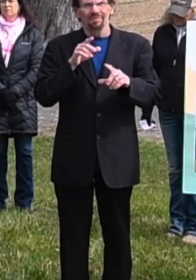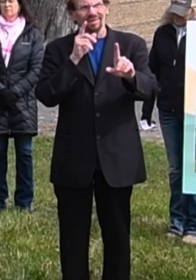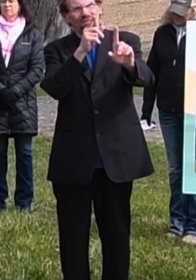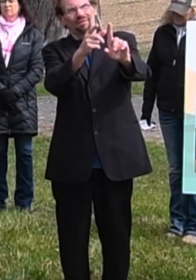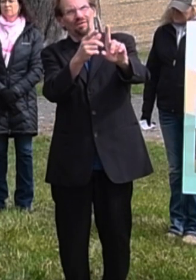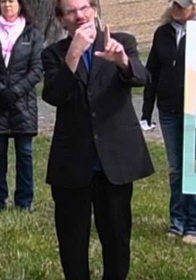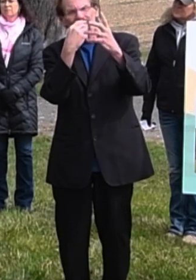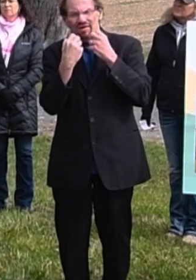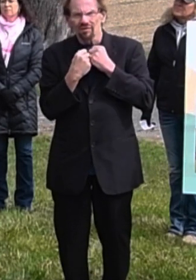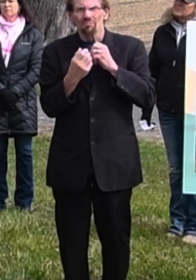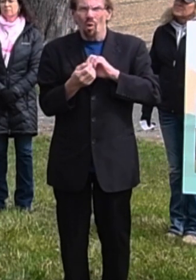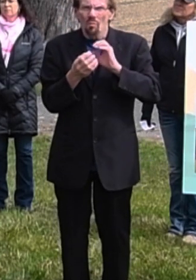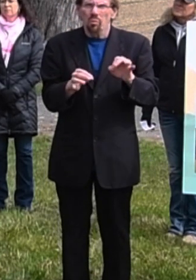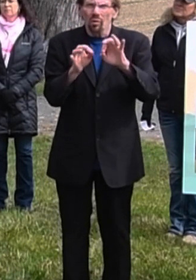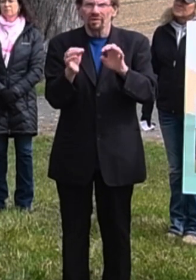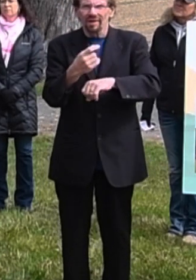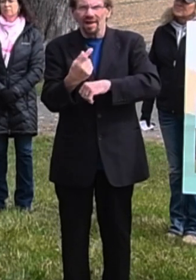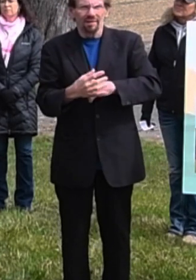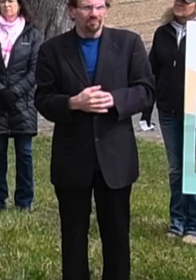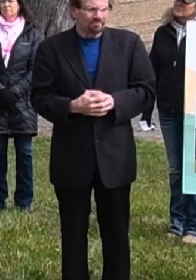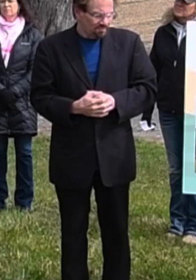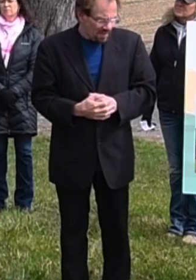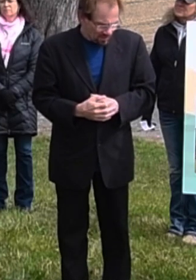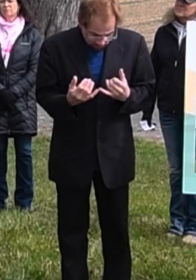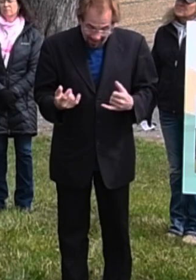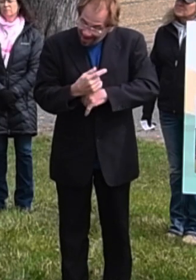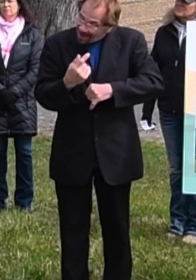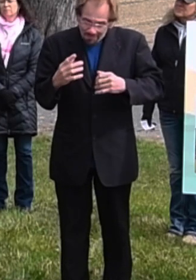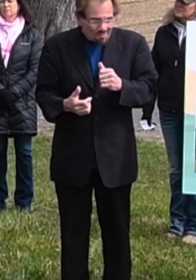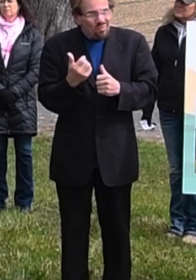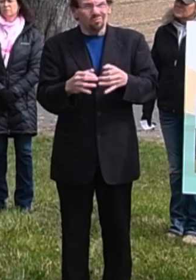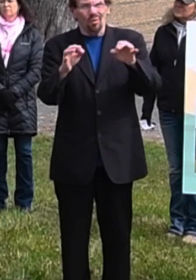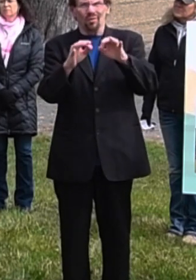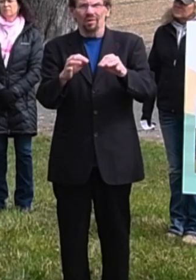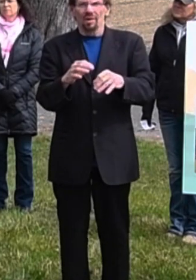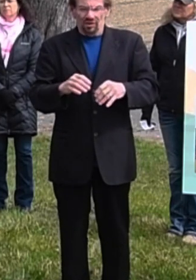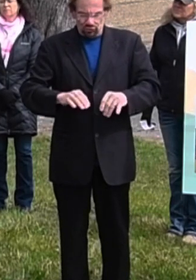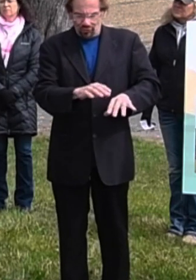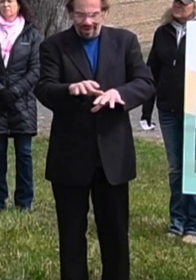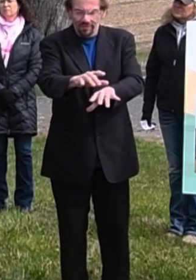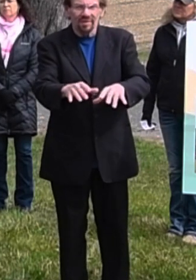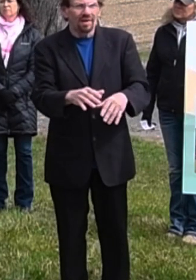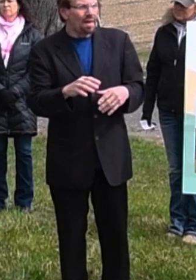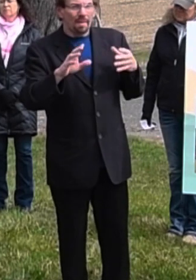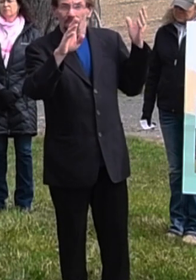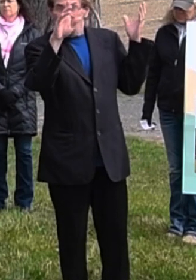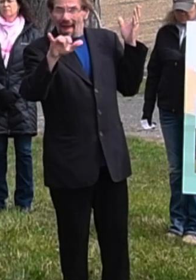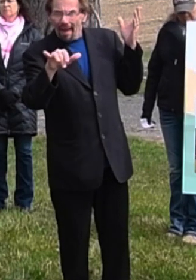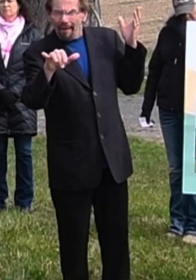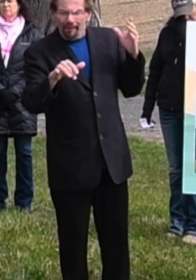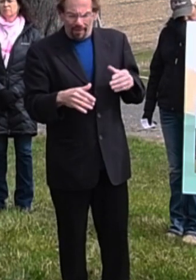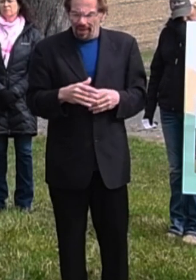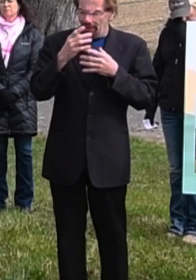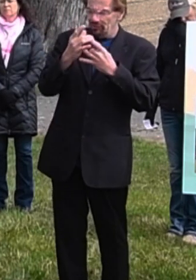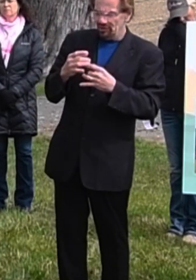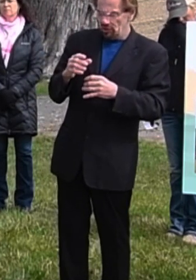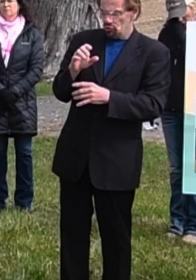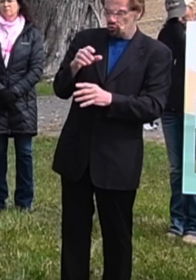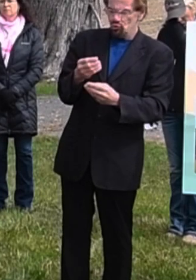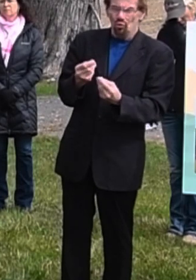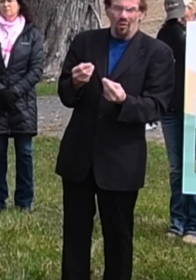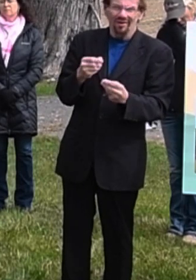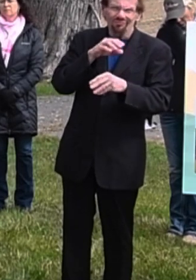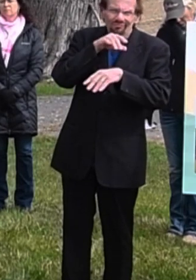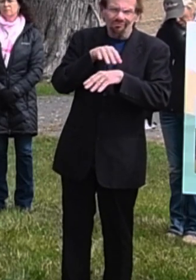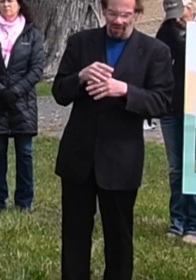today. With the focus on protecting our local streams and restoring the Chesapeake Bay, the interest in soil health and urban agriculture, and